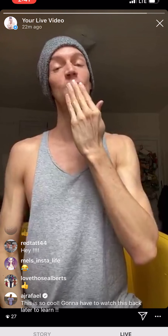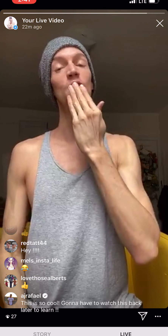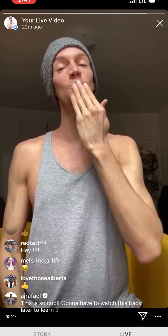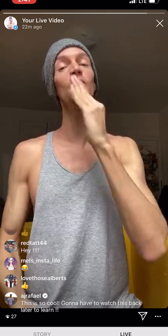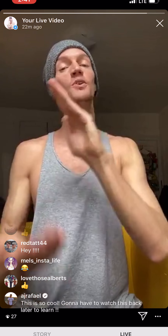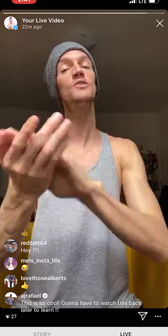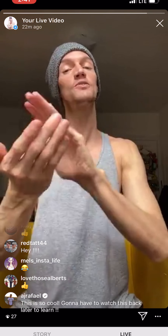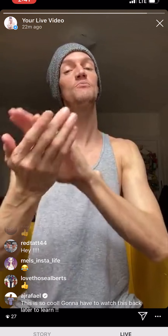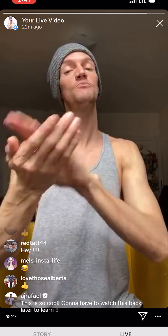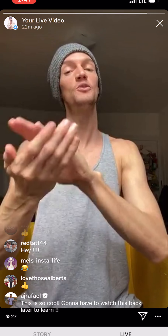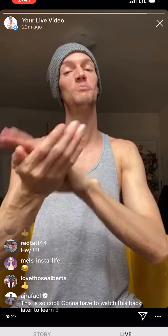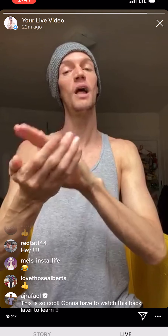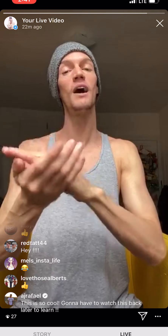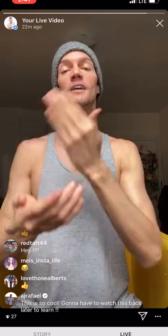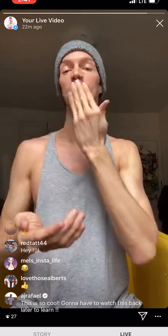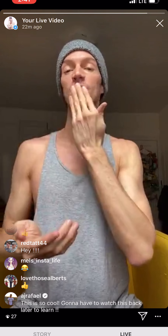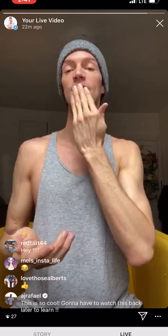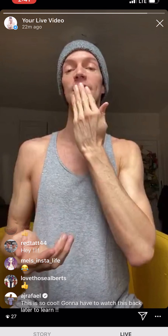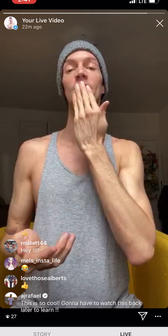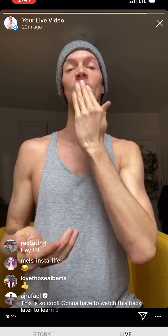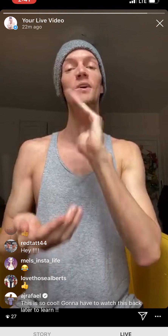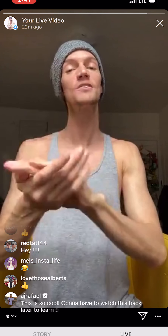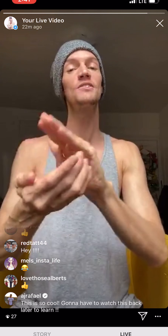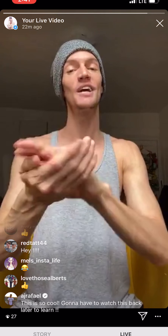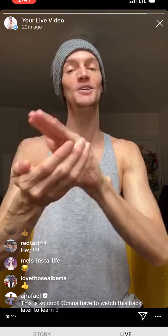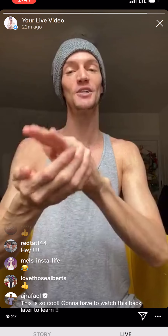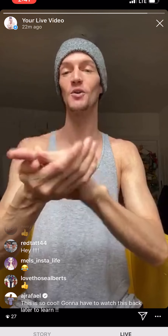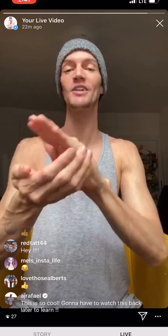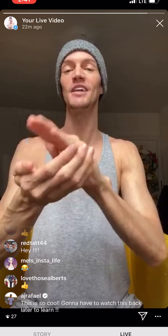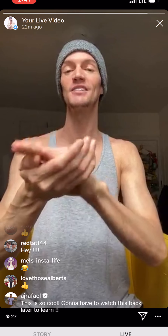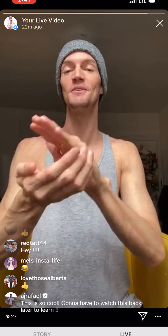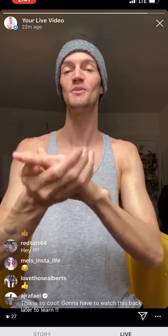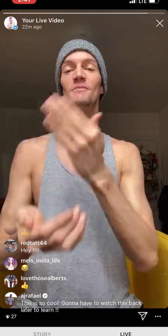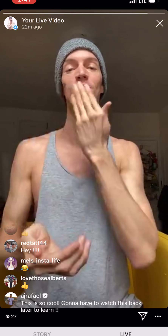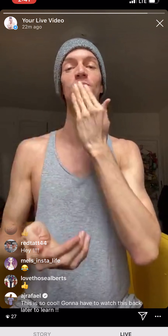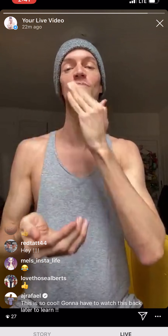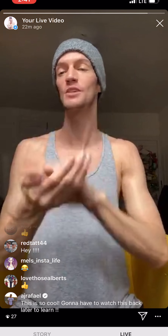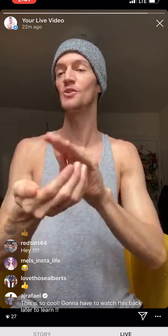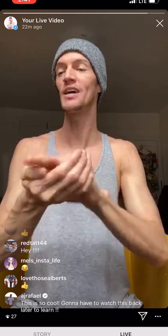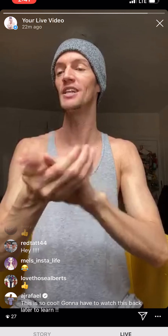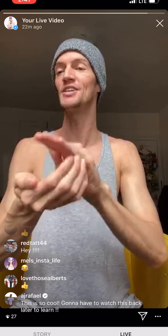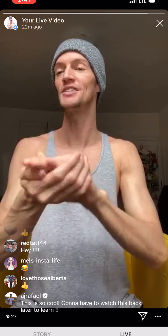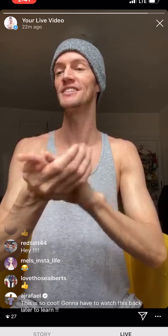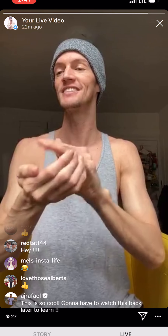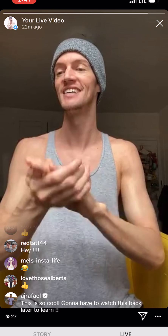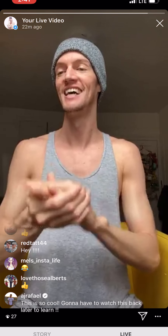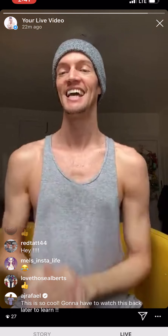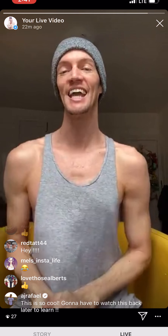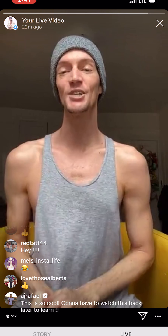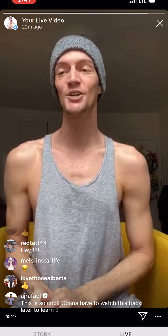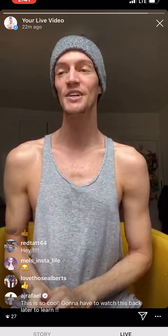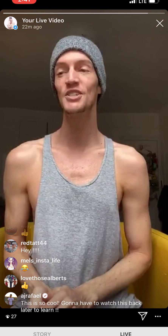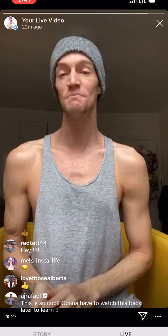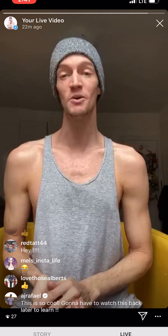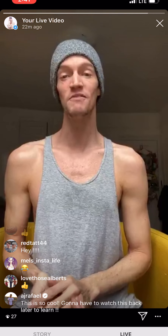your words, you applaud. You take words and you congratulate someone. Congratulations. Encourage. Motivate.